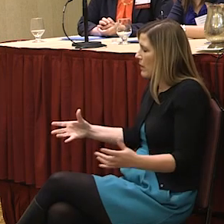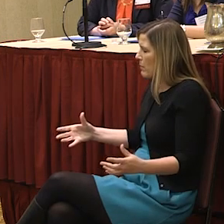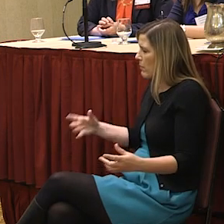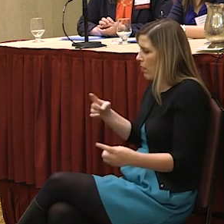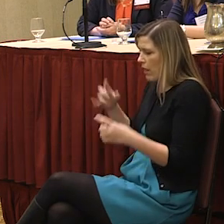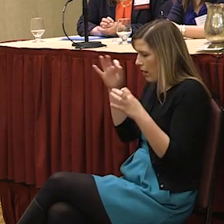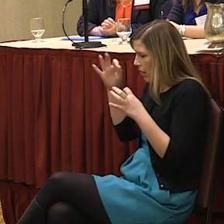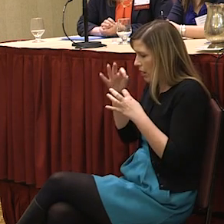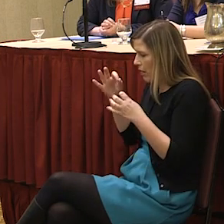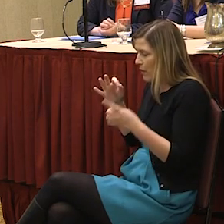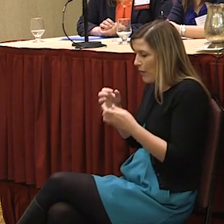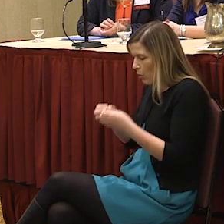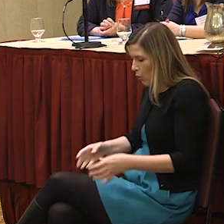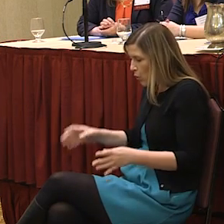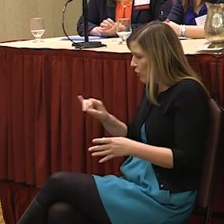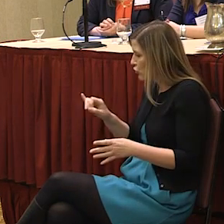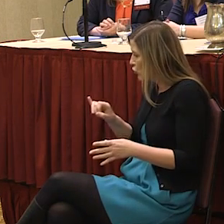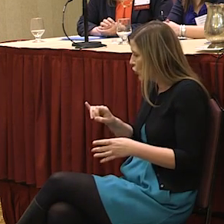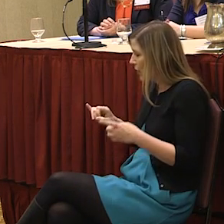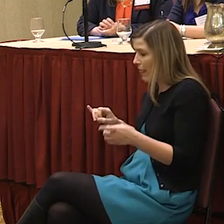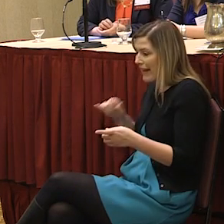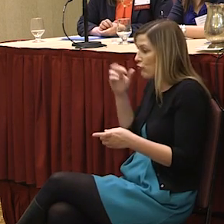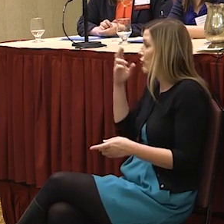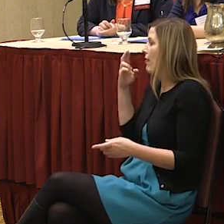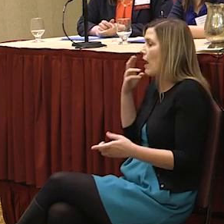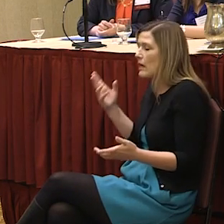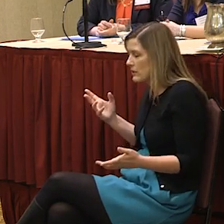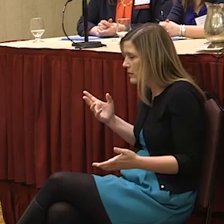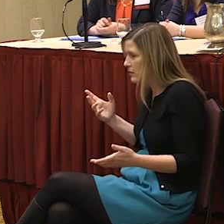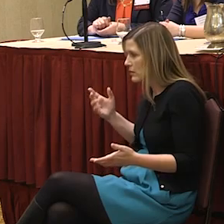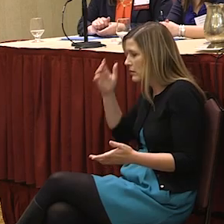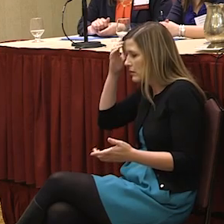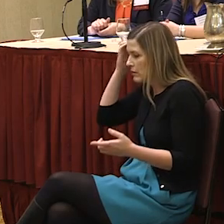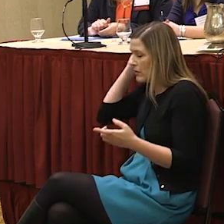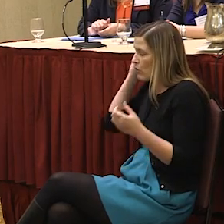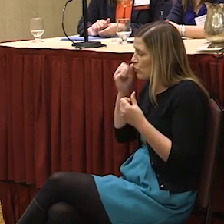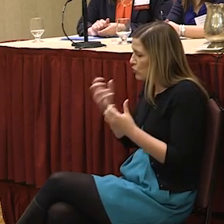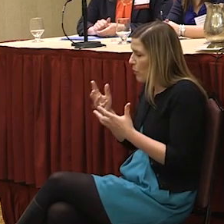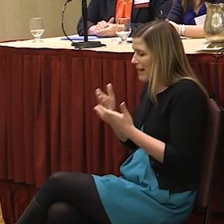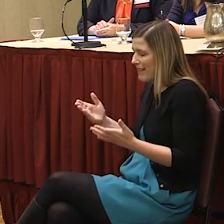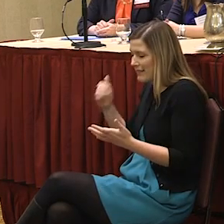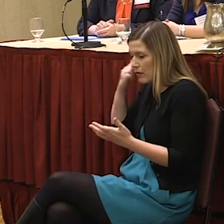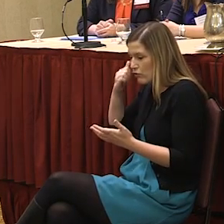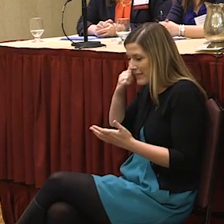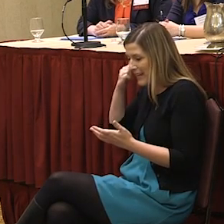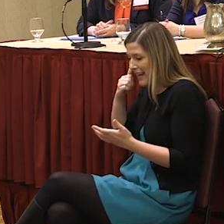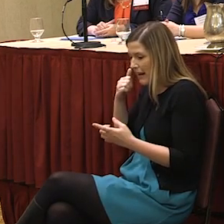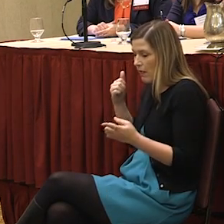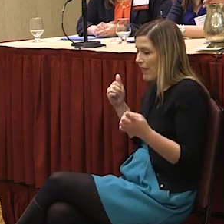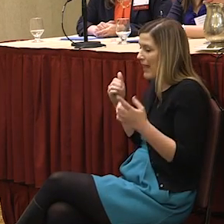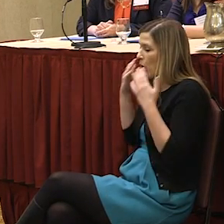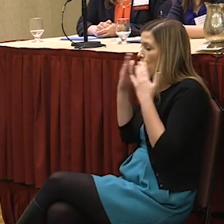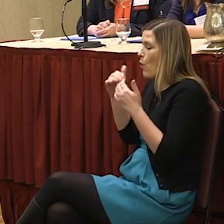all. They lose their insurance, they don't even know they've lost it. There's so many things on a daily basis that they just